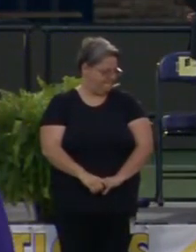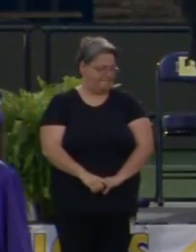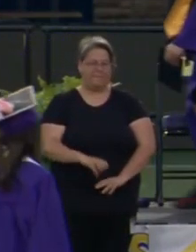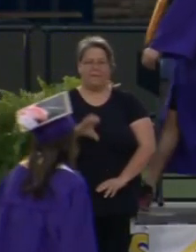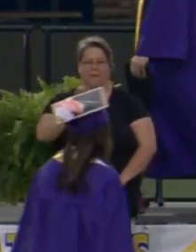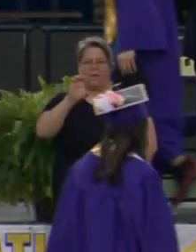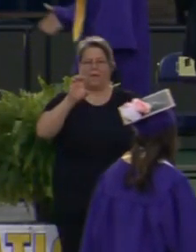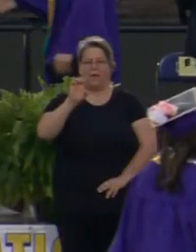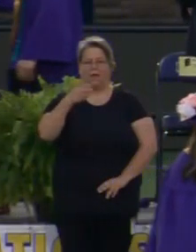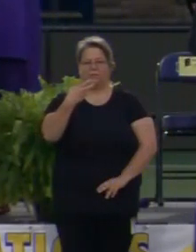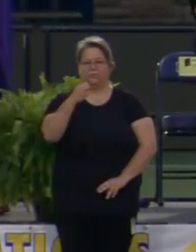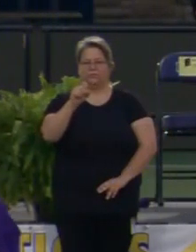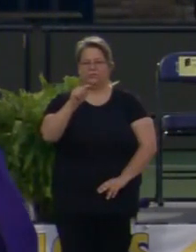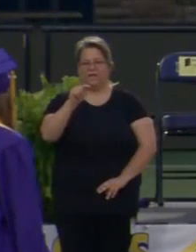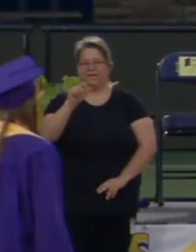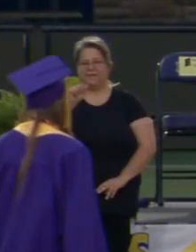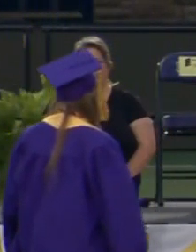Chayton Manger.